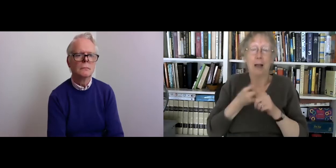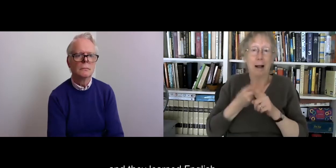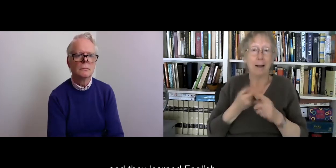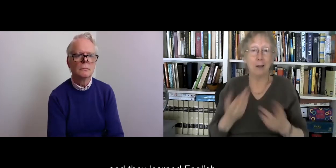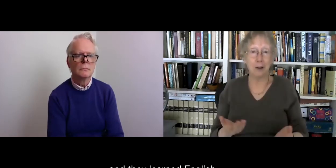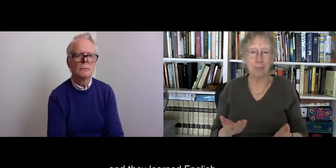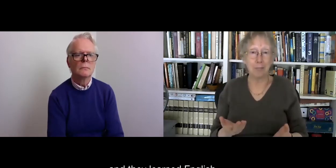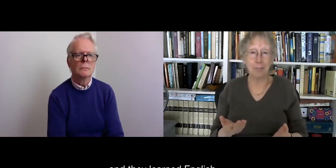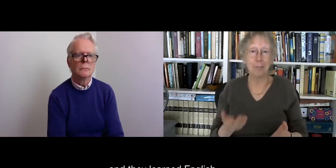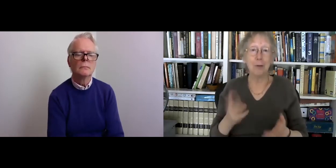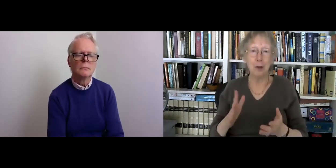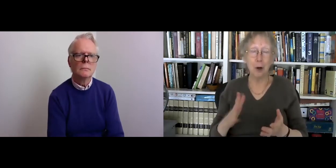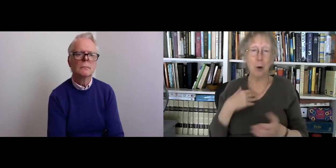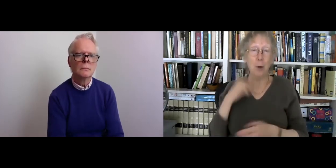and they learned English.